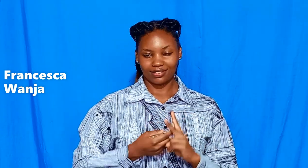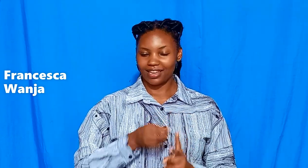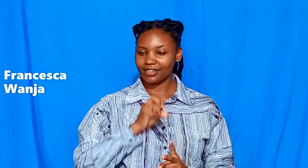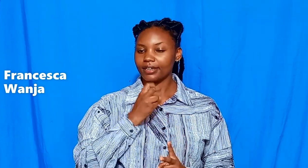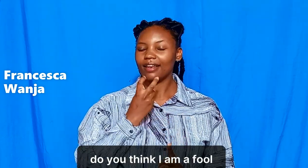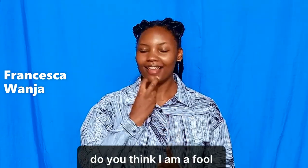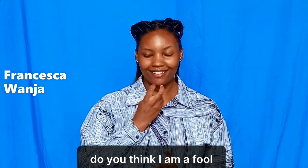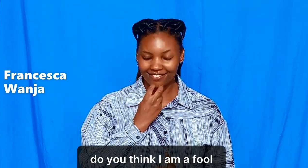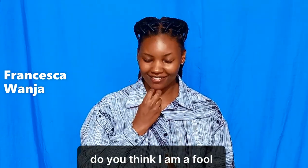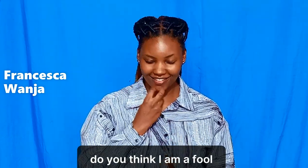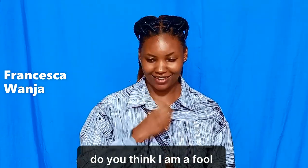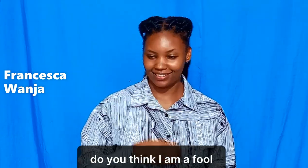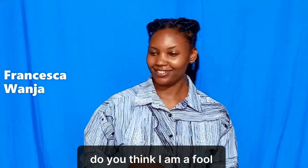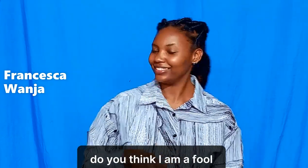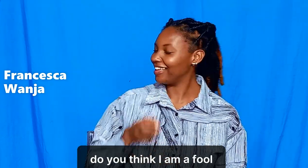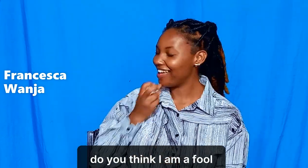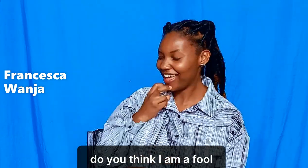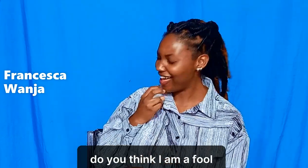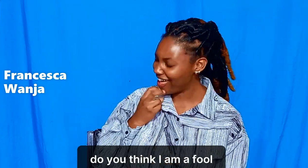Do you think I am a fool?